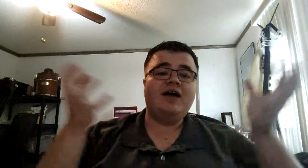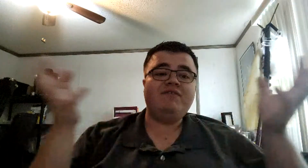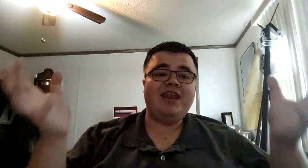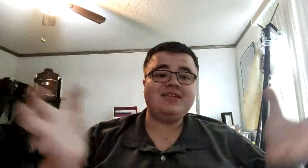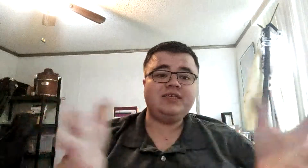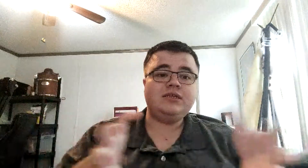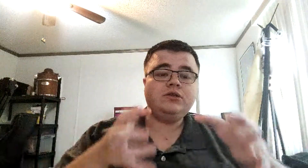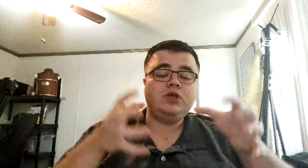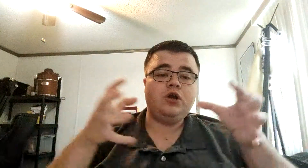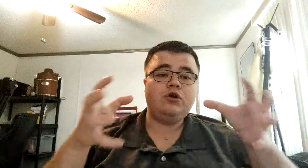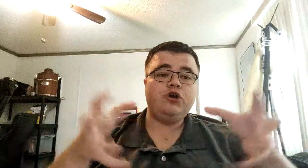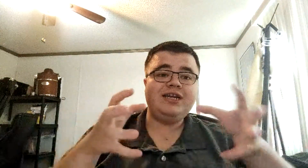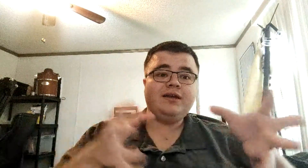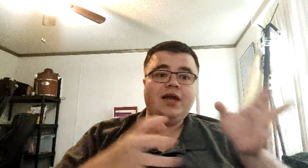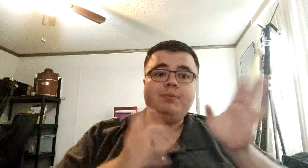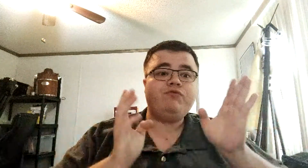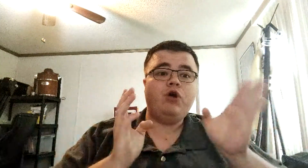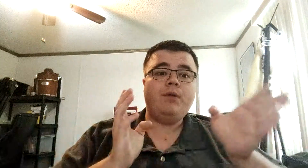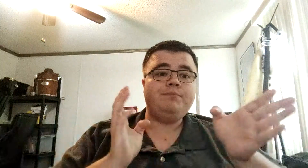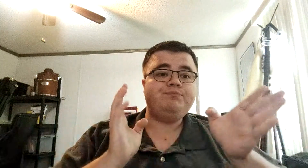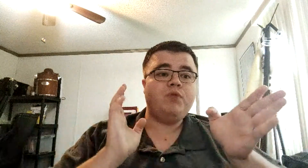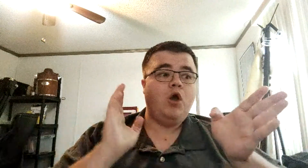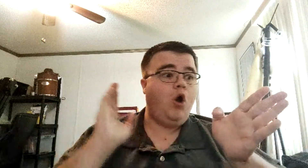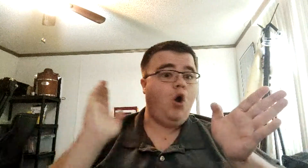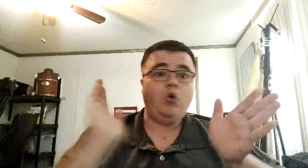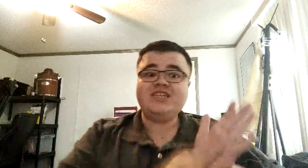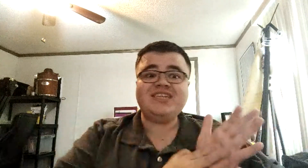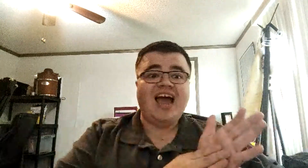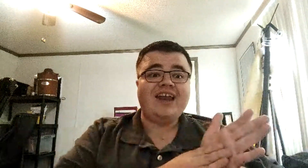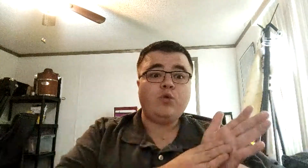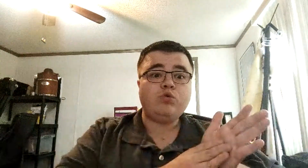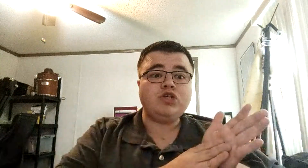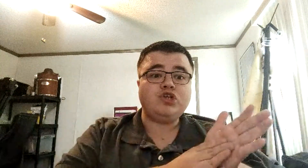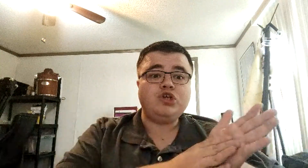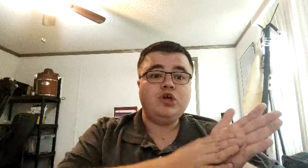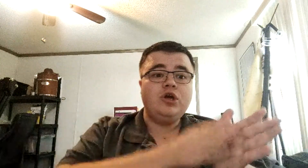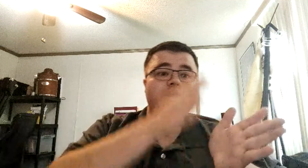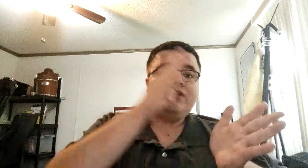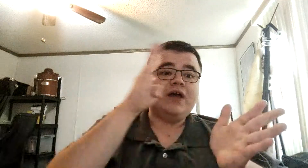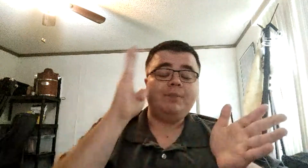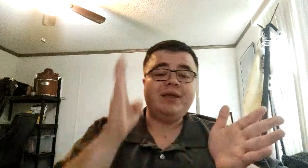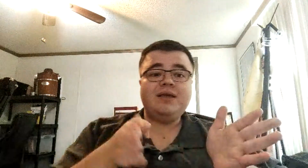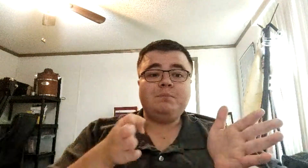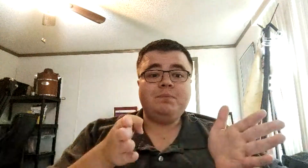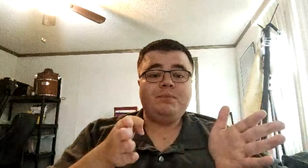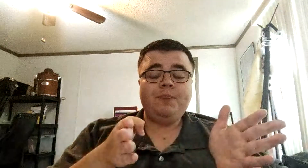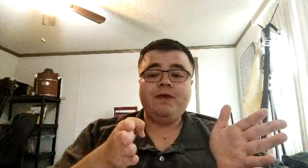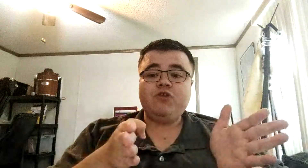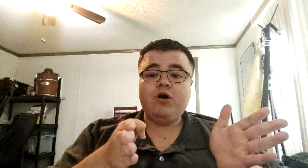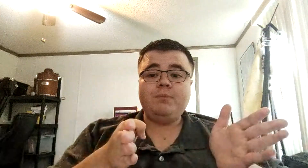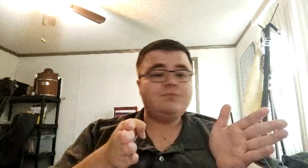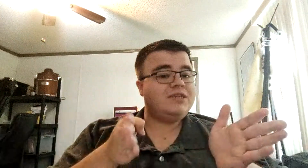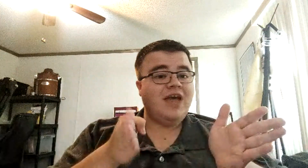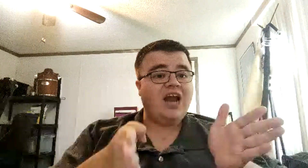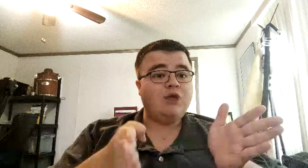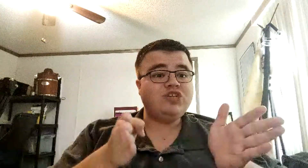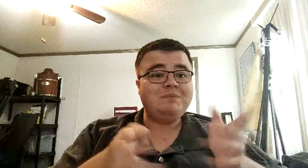of lessons or learning coming from only sign language. There can be sign language